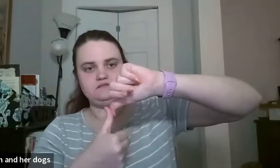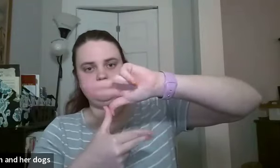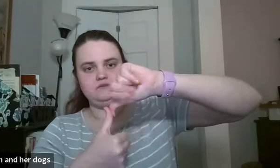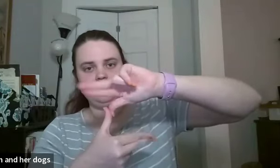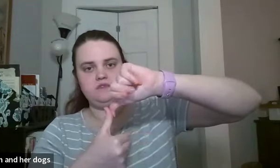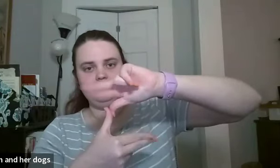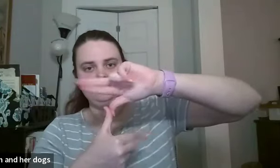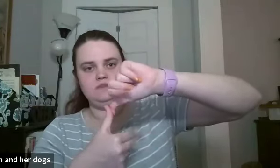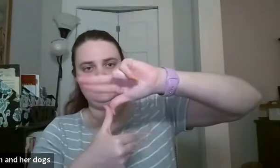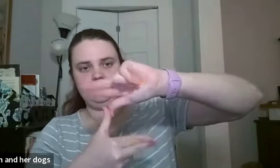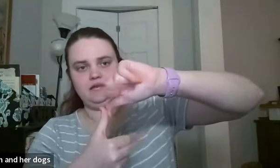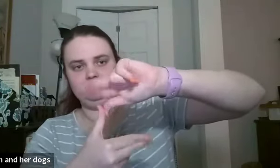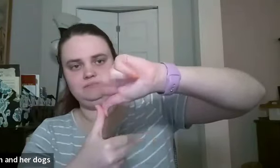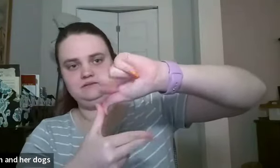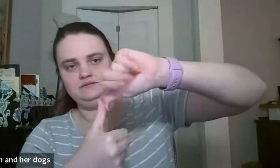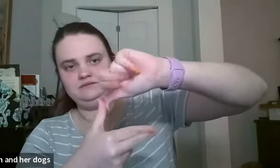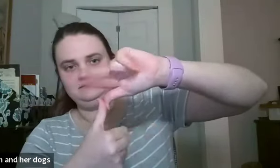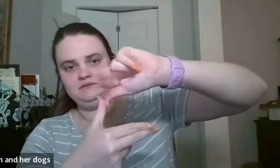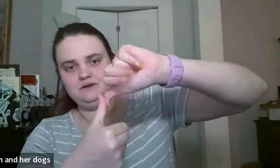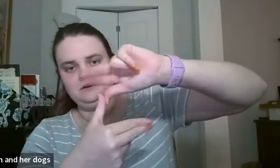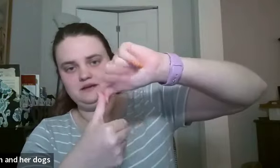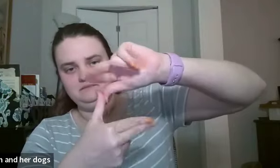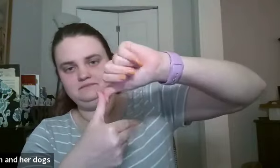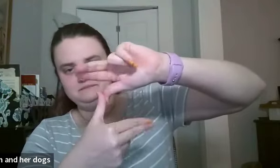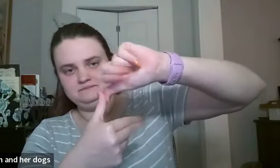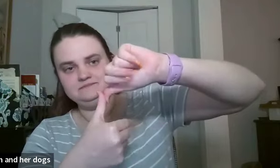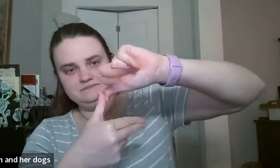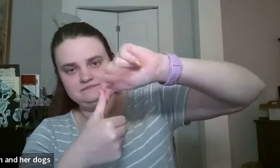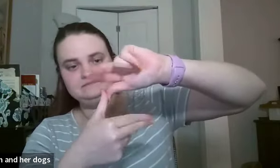forth. Hurricane. Hurricane.